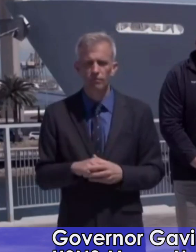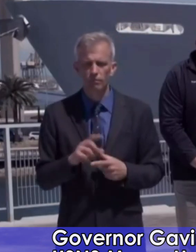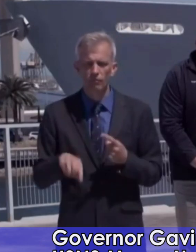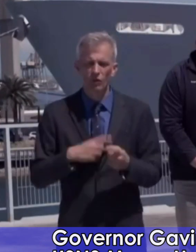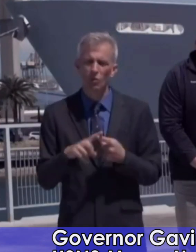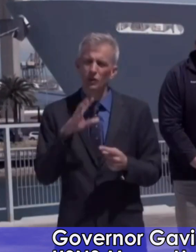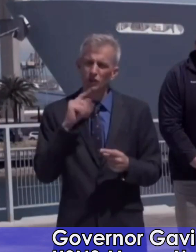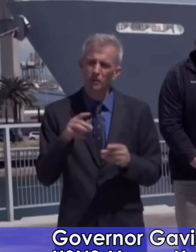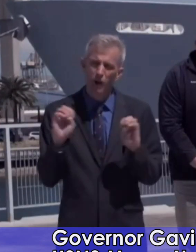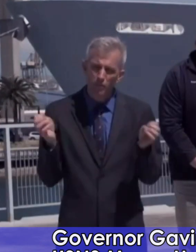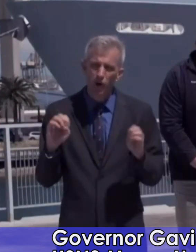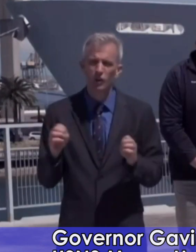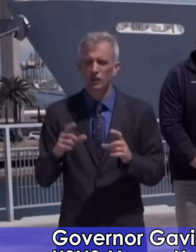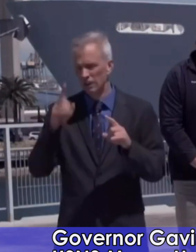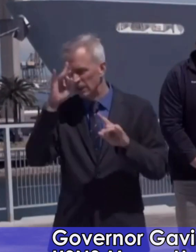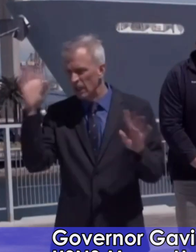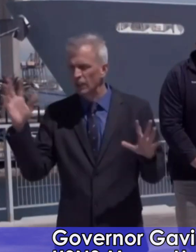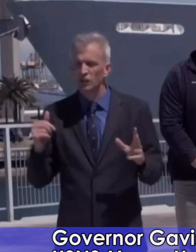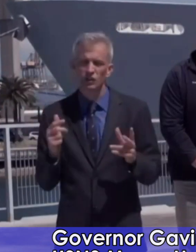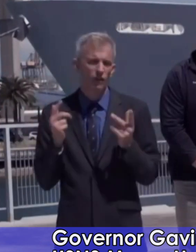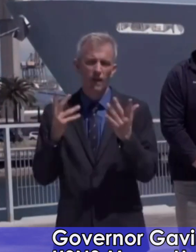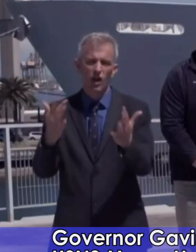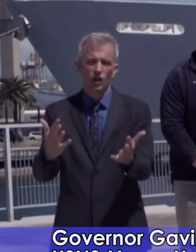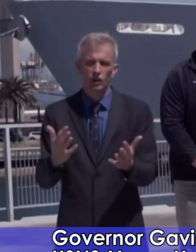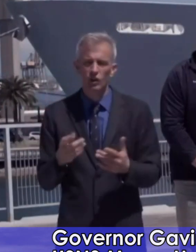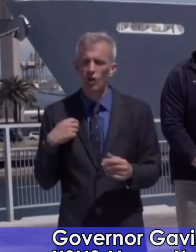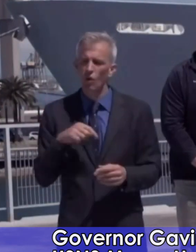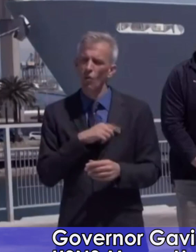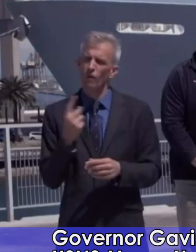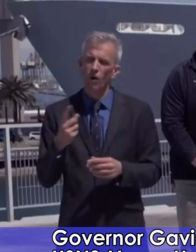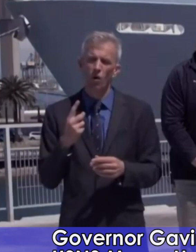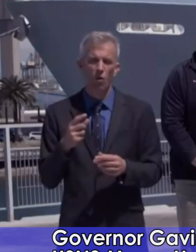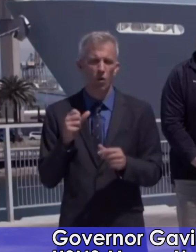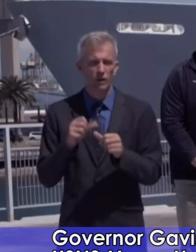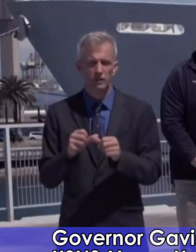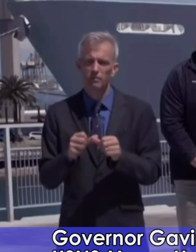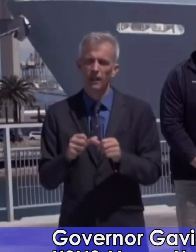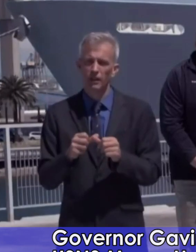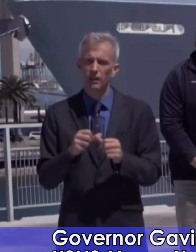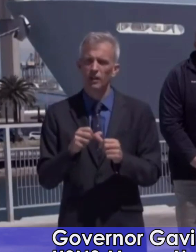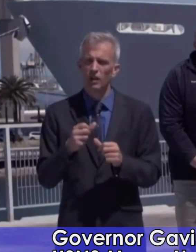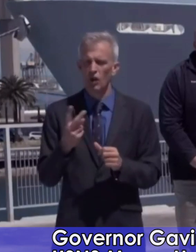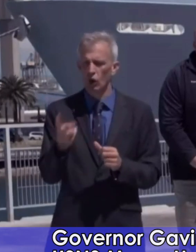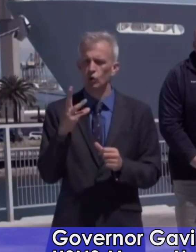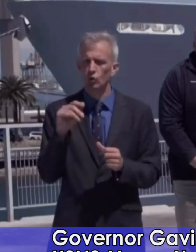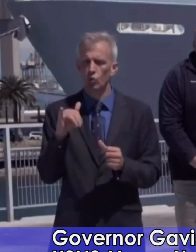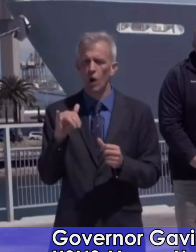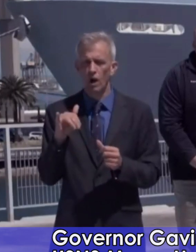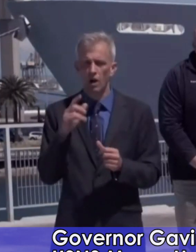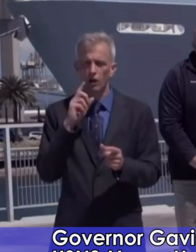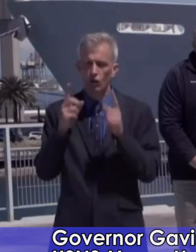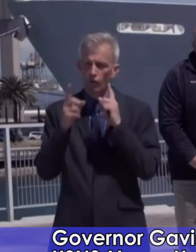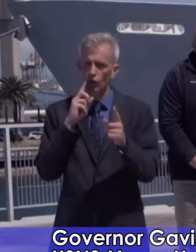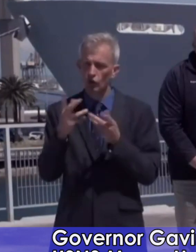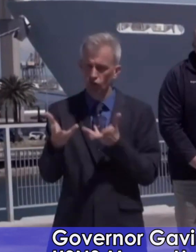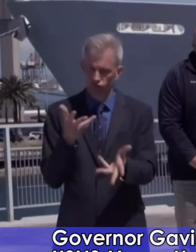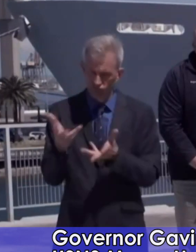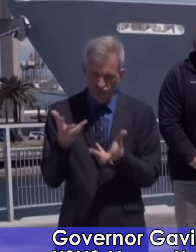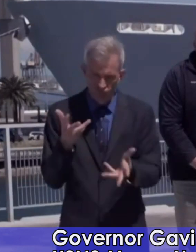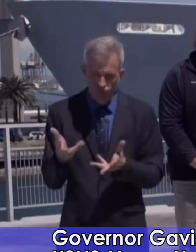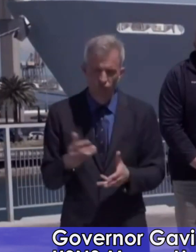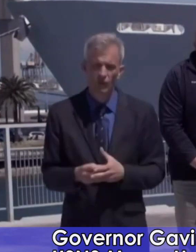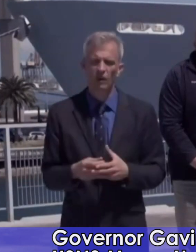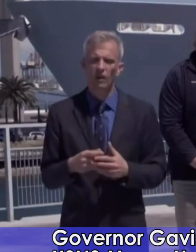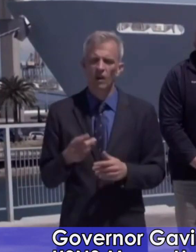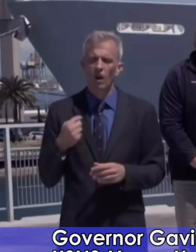emergencies, wildfires, disasters, we've always maintained those two-way conversation, that engagement, and we'll